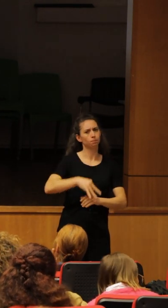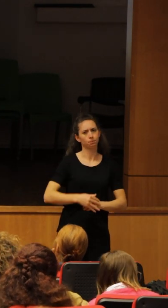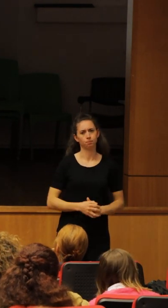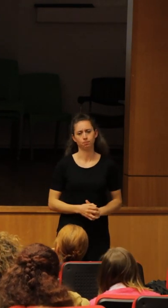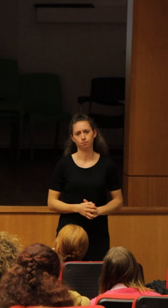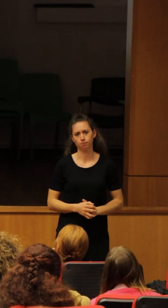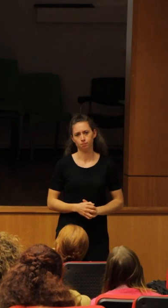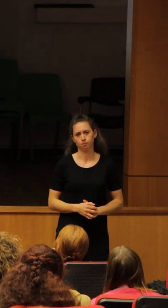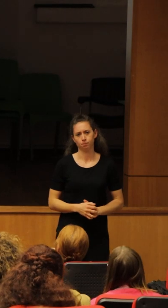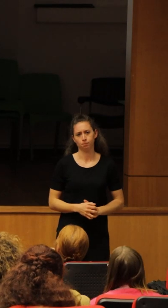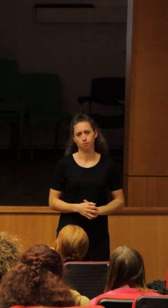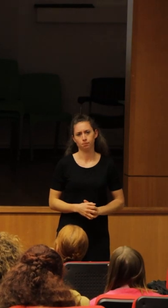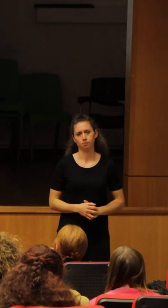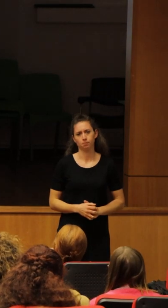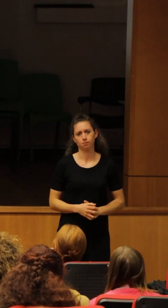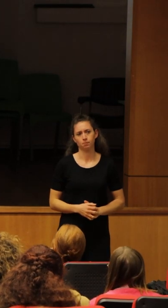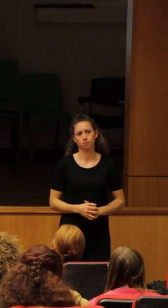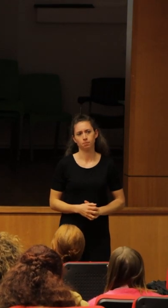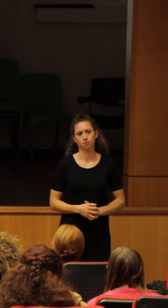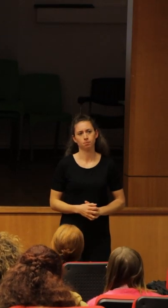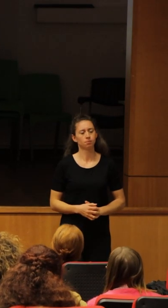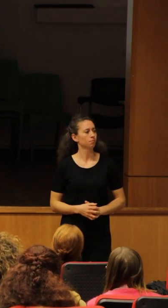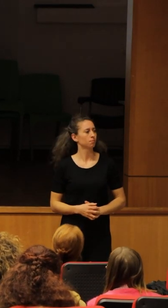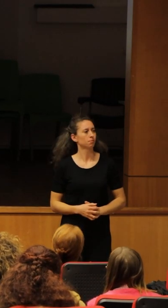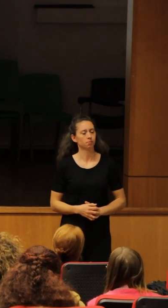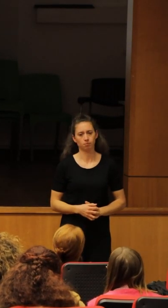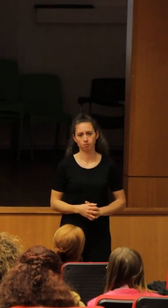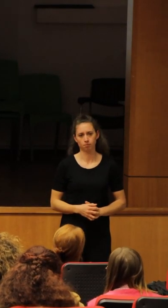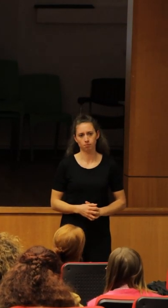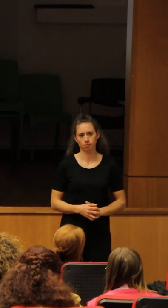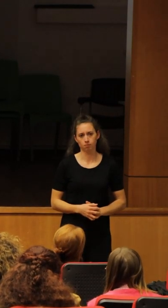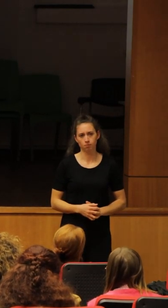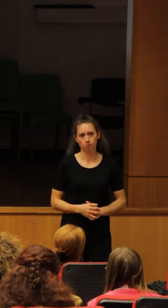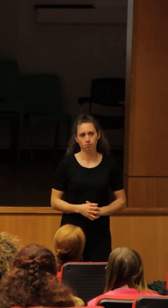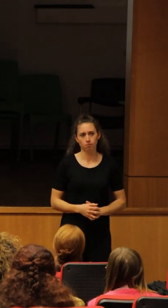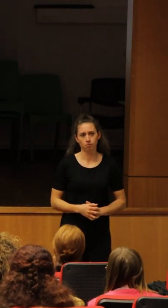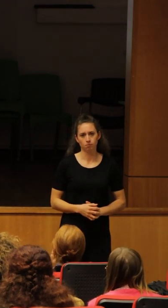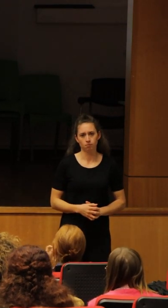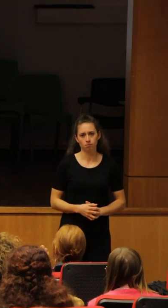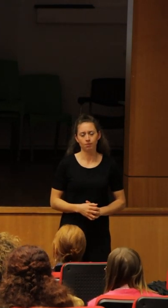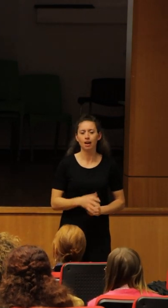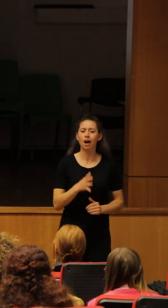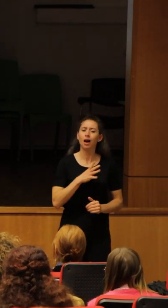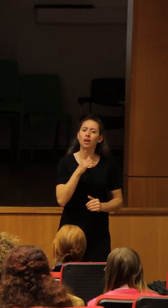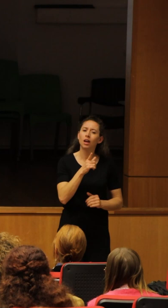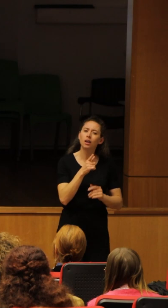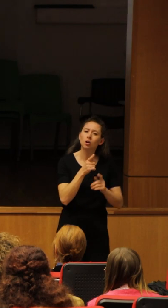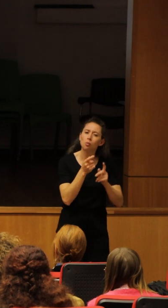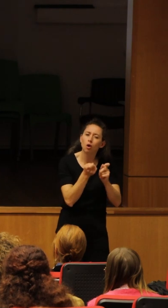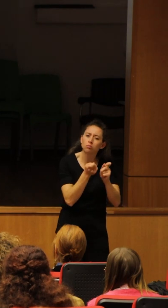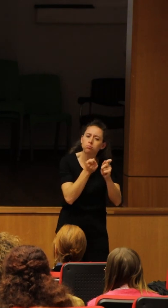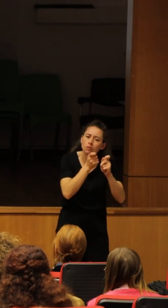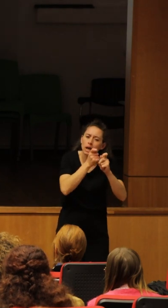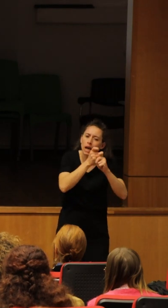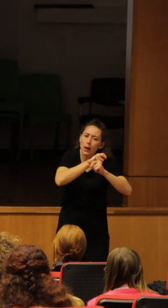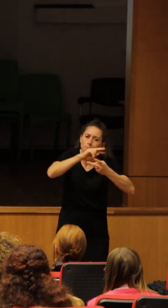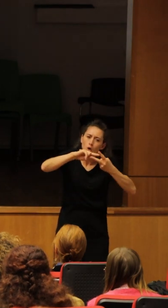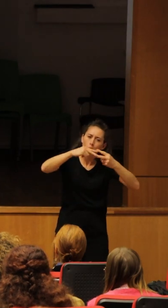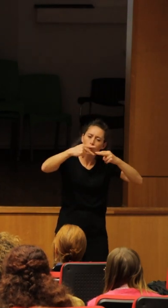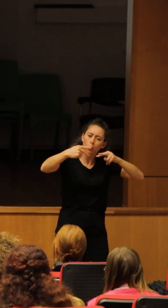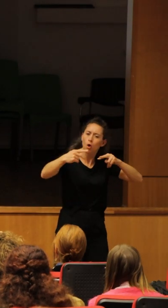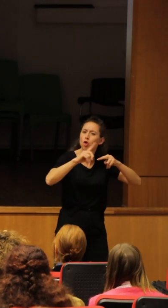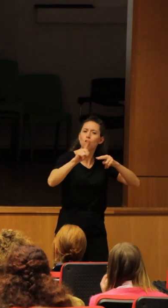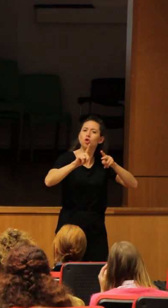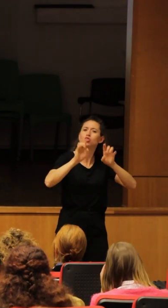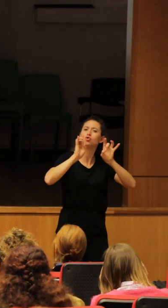genetic reactivation, not just a clump of the same cells, but completely different cells. Hay una reactivación genética y es como que no